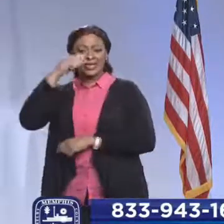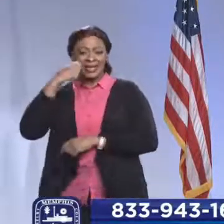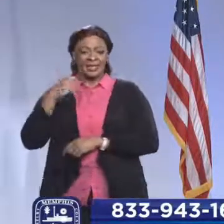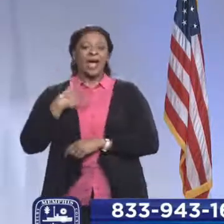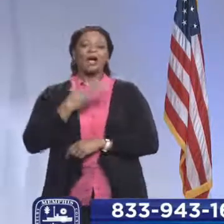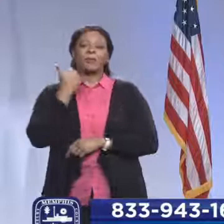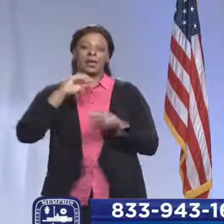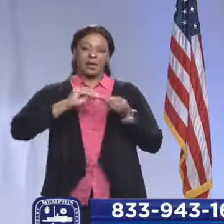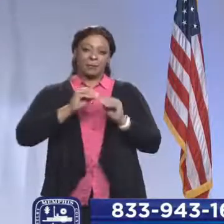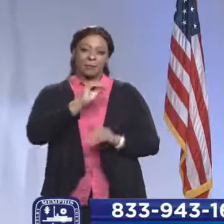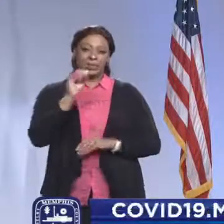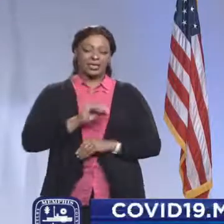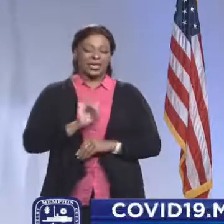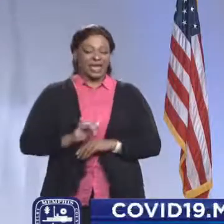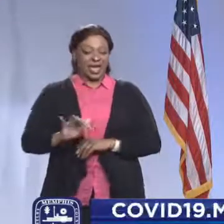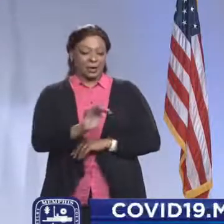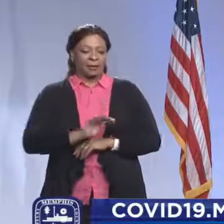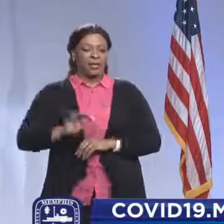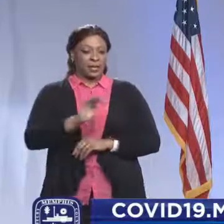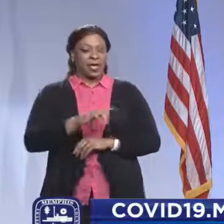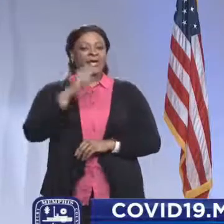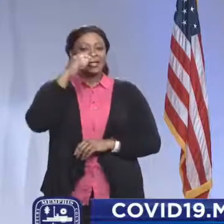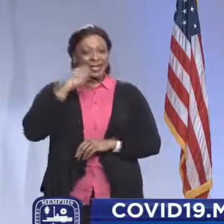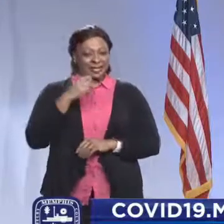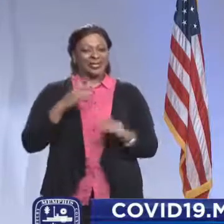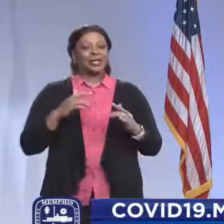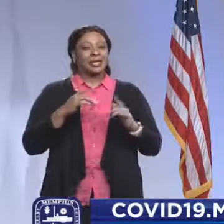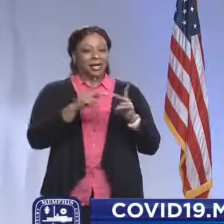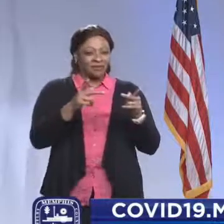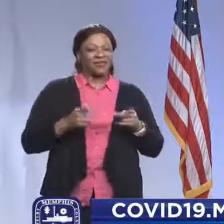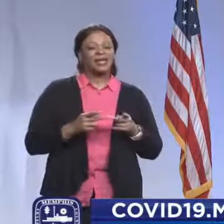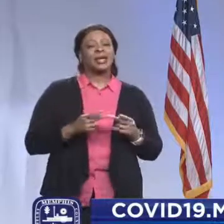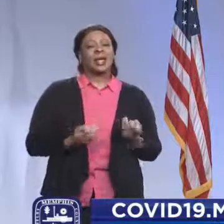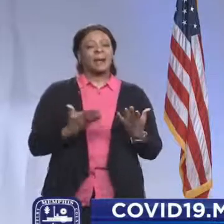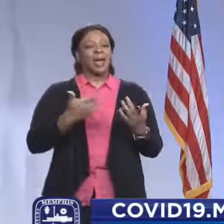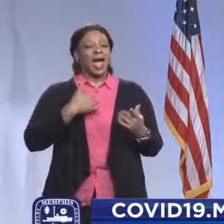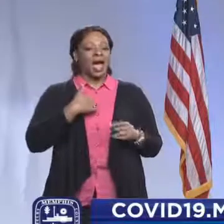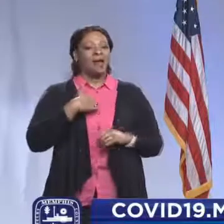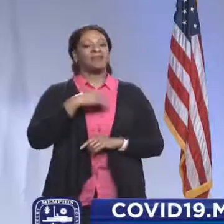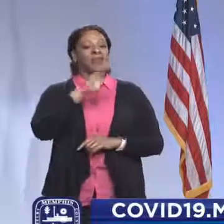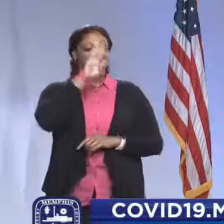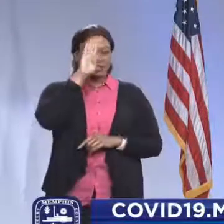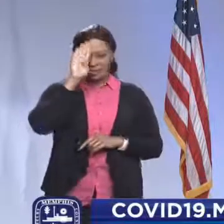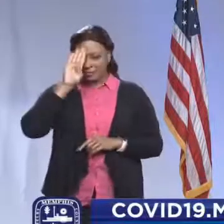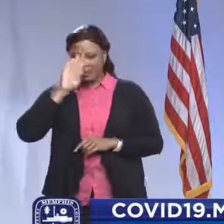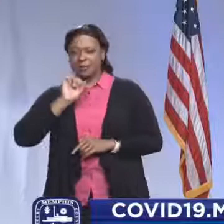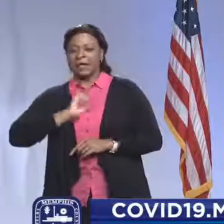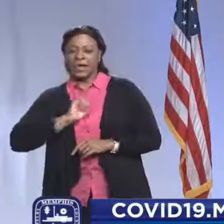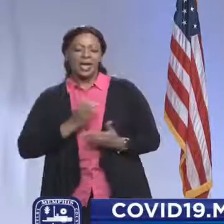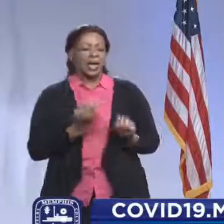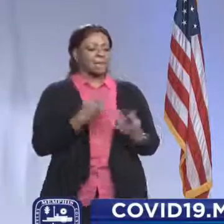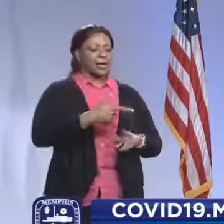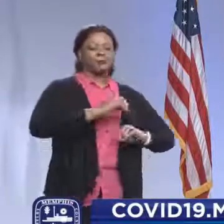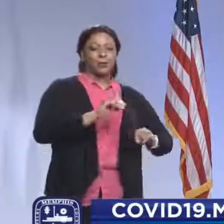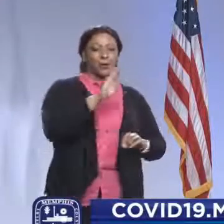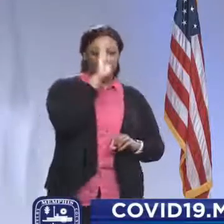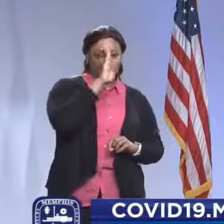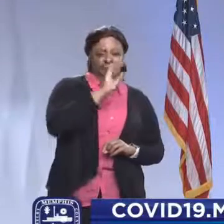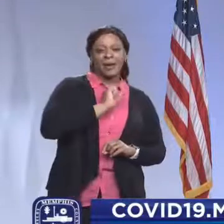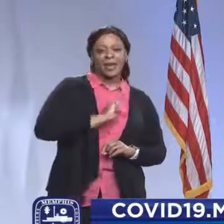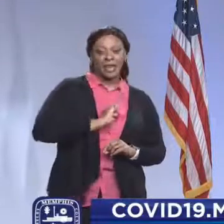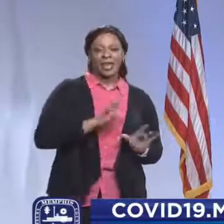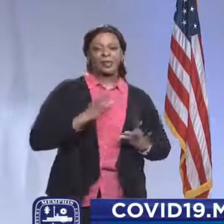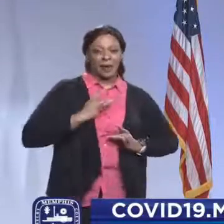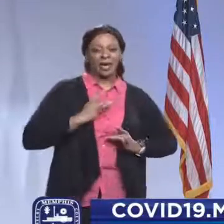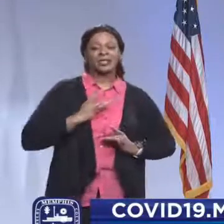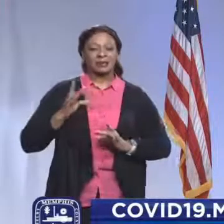better percentage within those particular test events, how many were symptomatic and positive, how many were asymptomatic and positive.